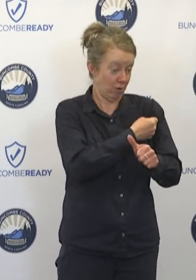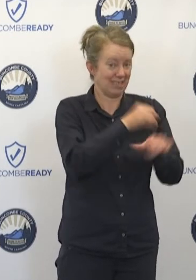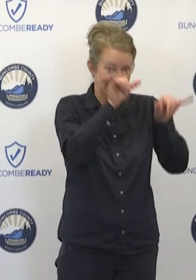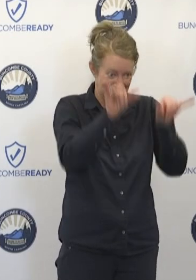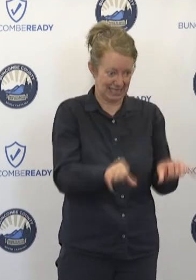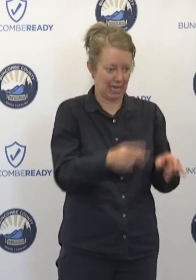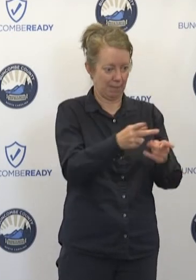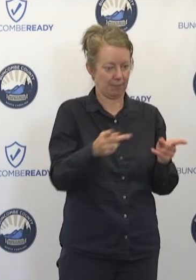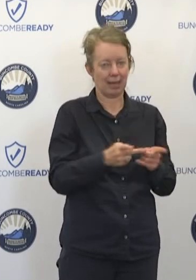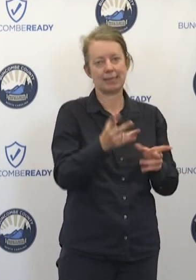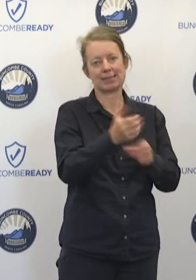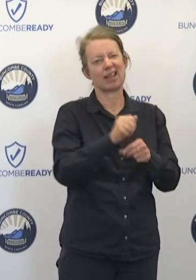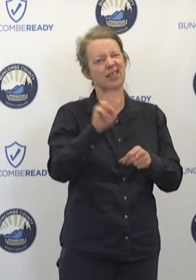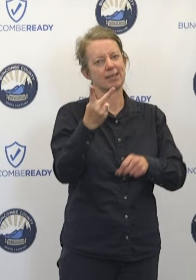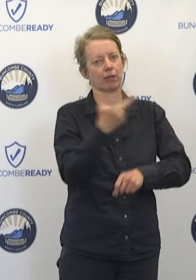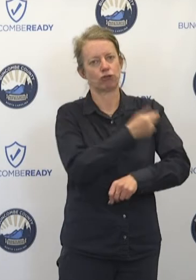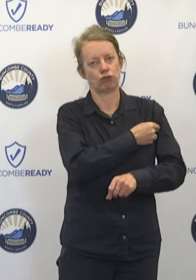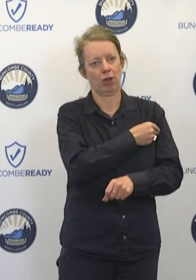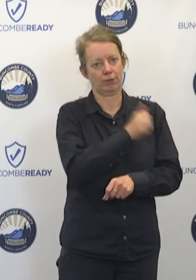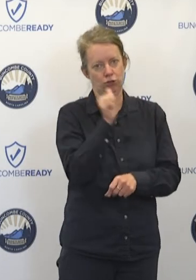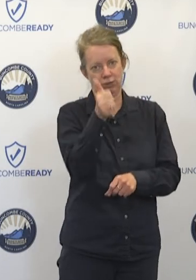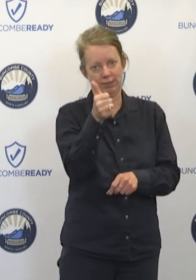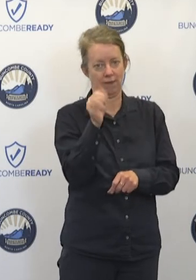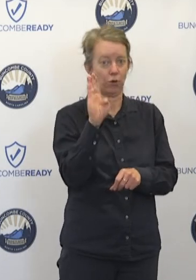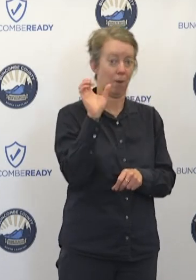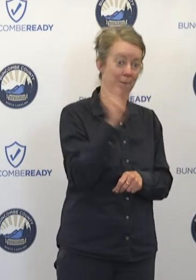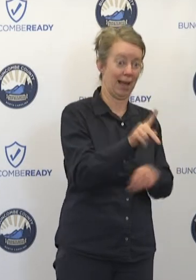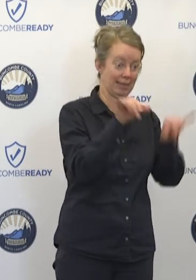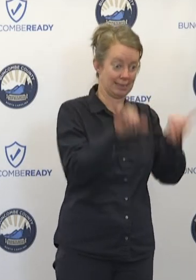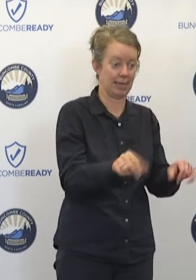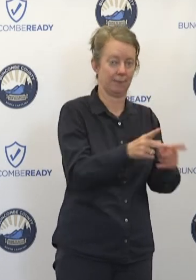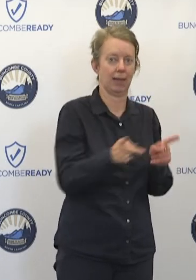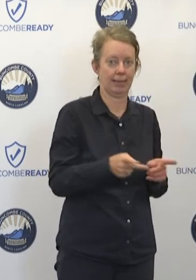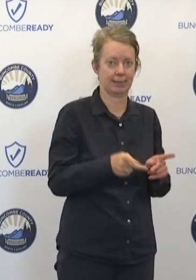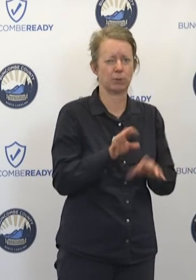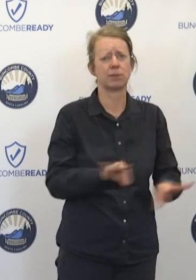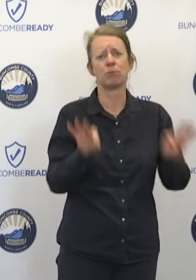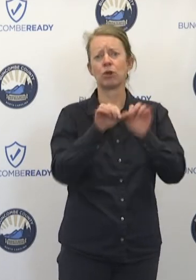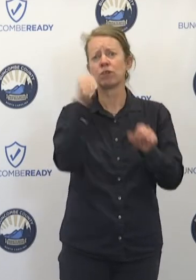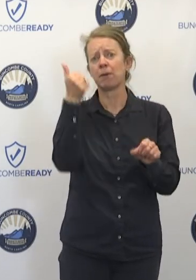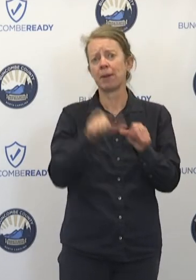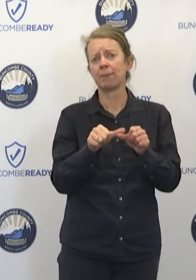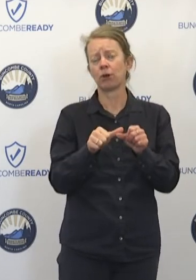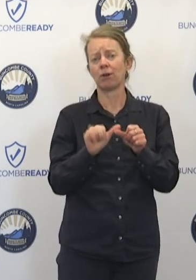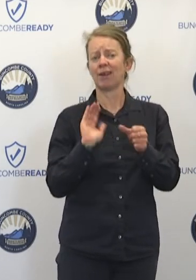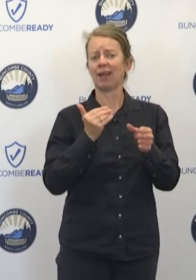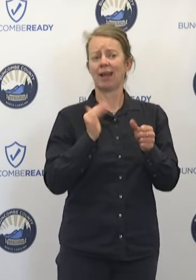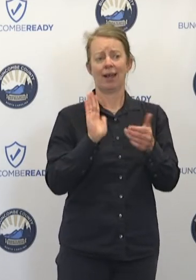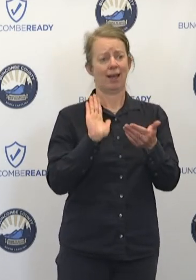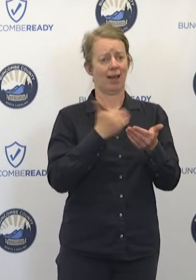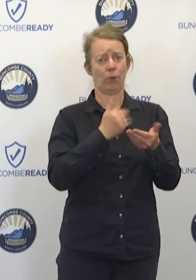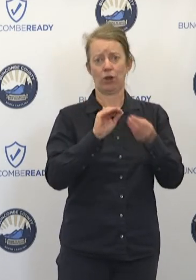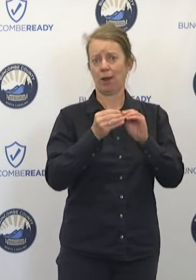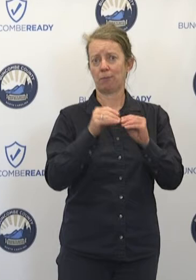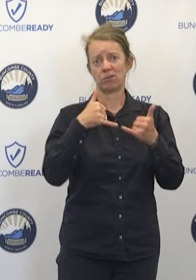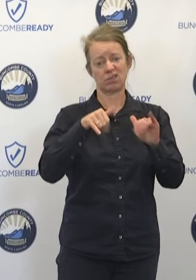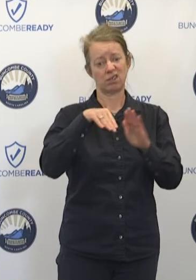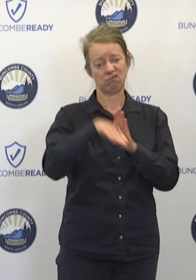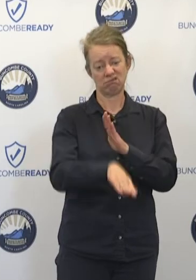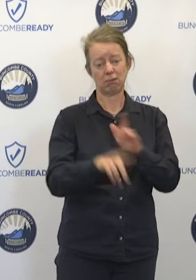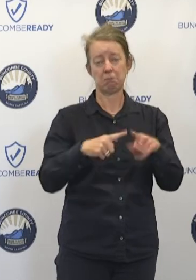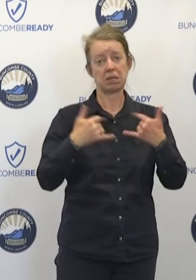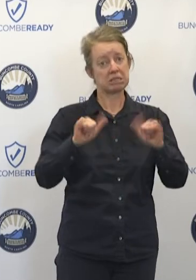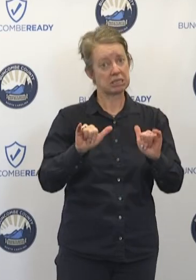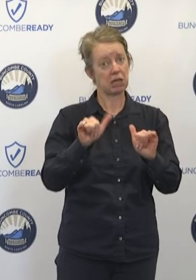dose. It is important to remember, even with our trends continuing to decline, you may still be exposed